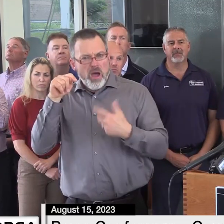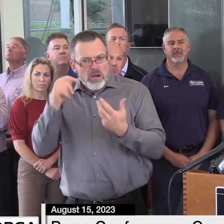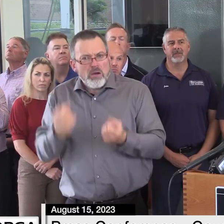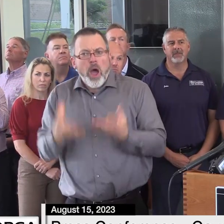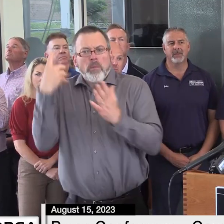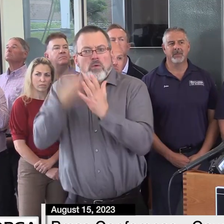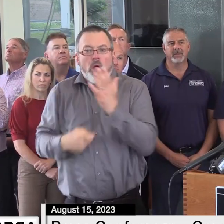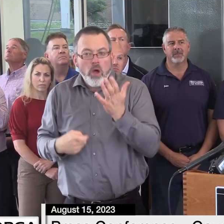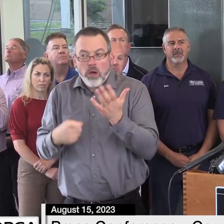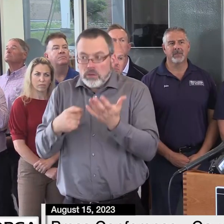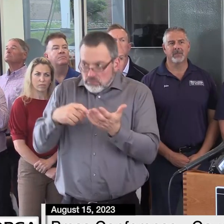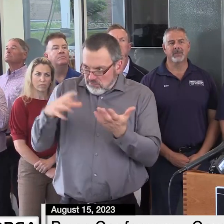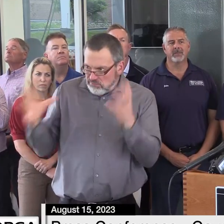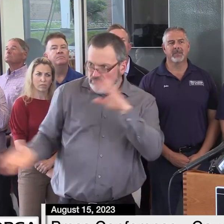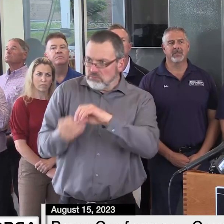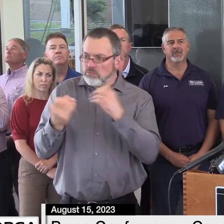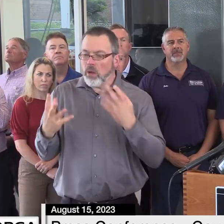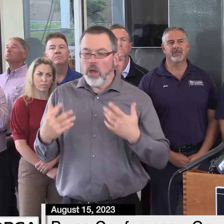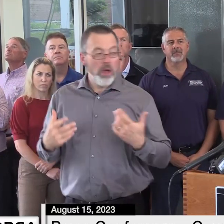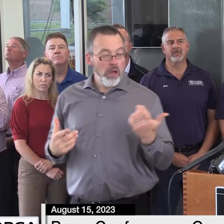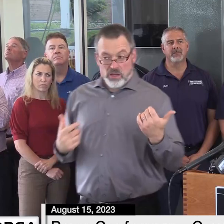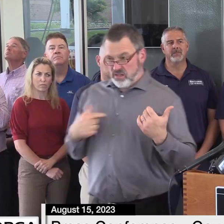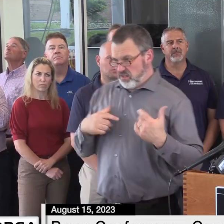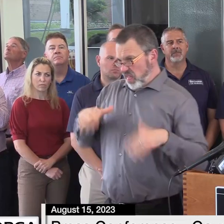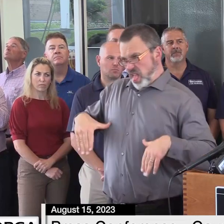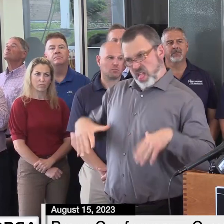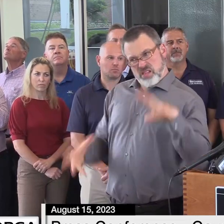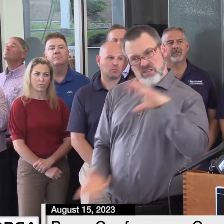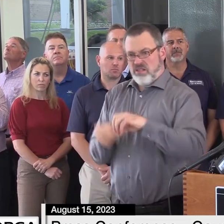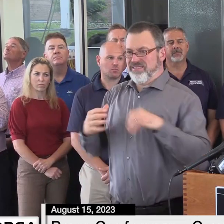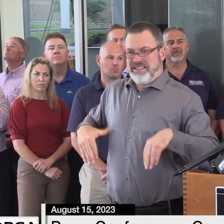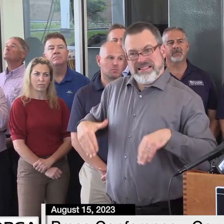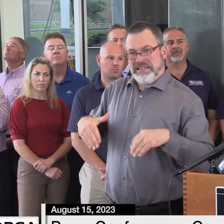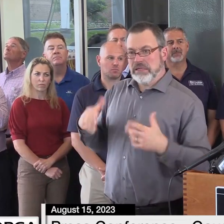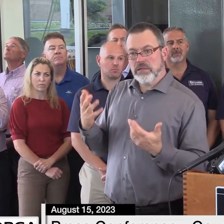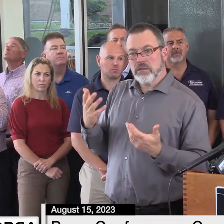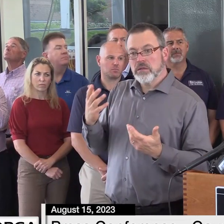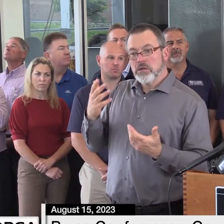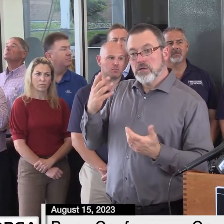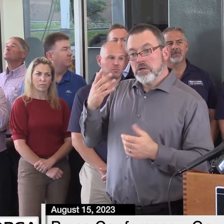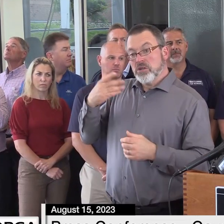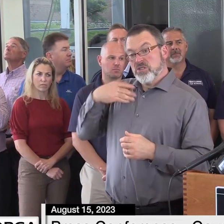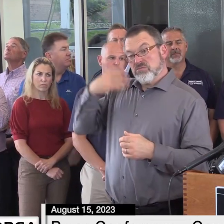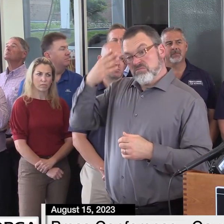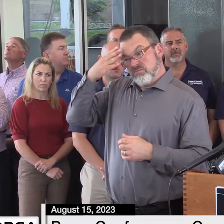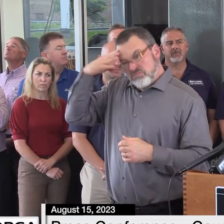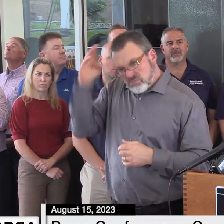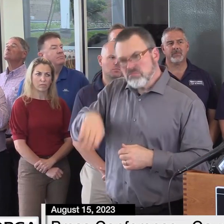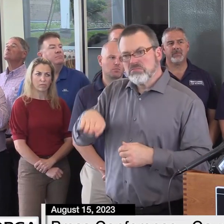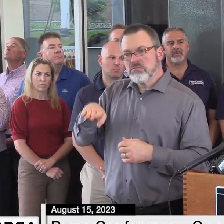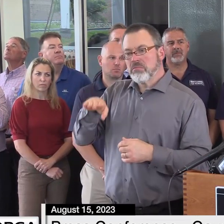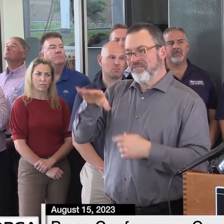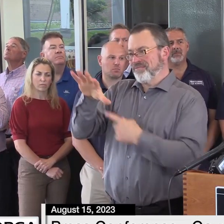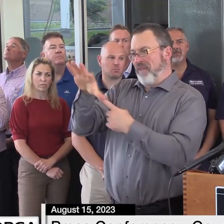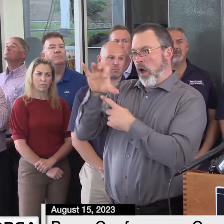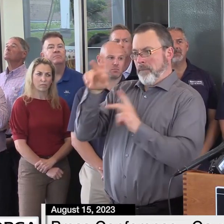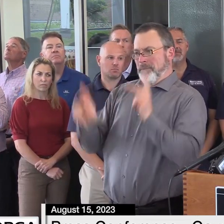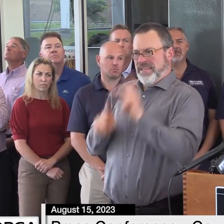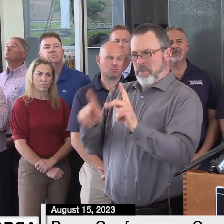know. I do know that we've got over 500 families or 500 people we're working with right now who